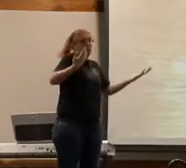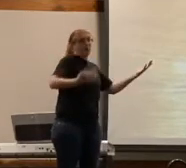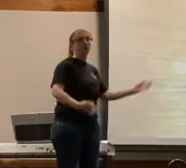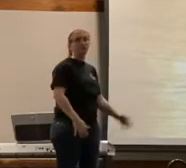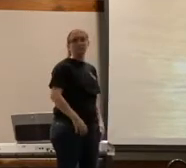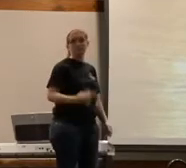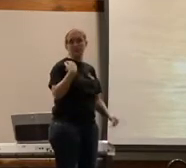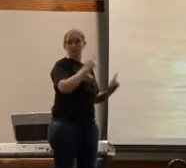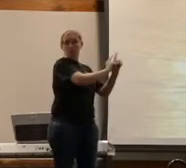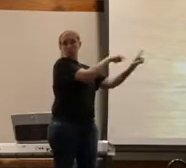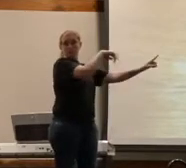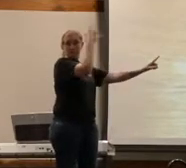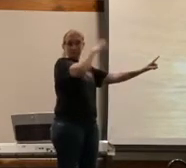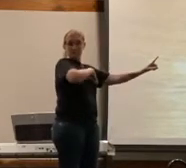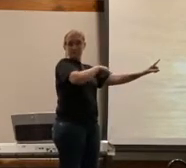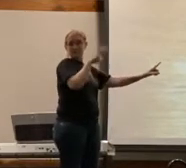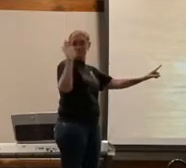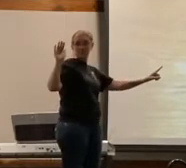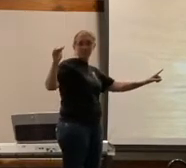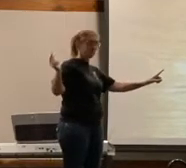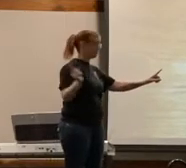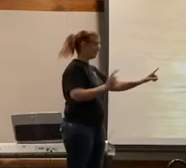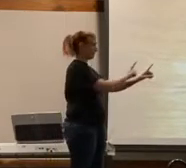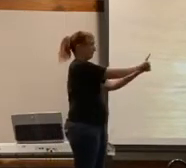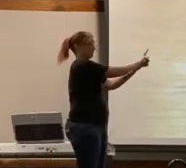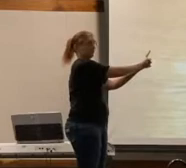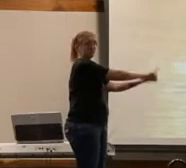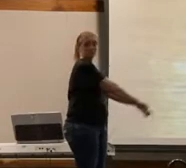off." Left them behind.